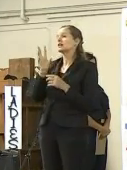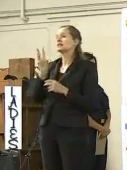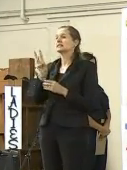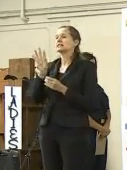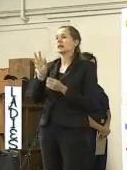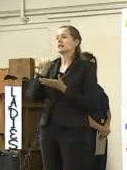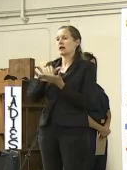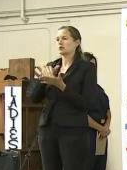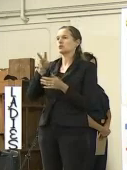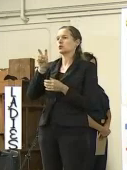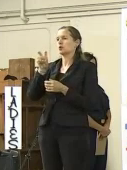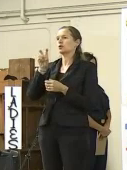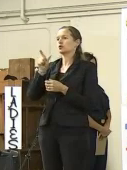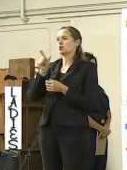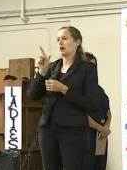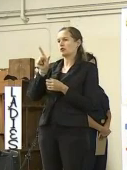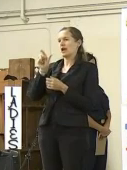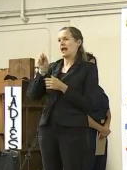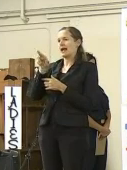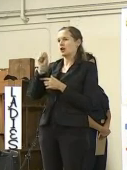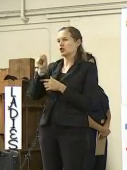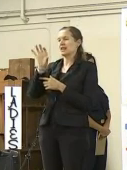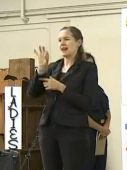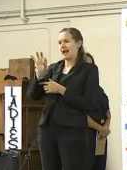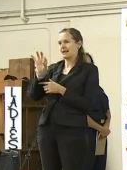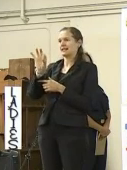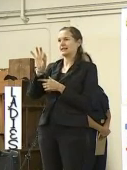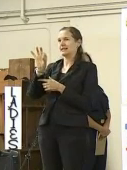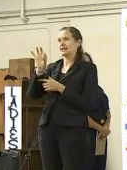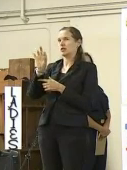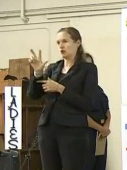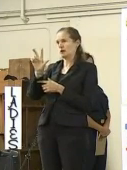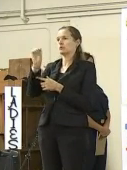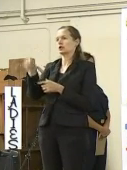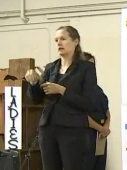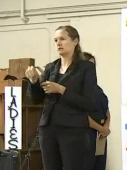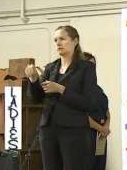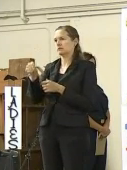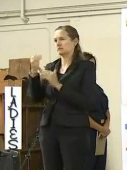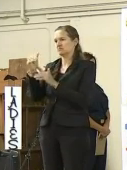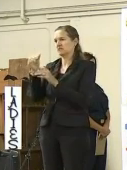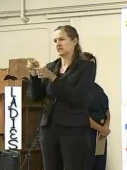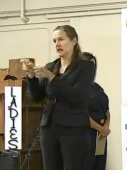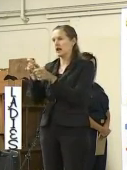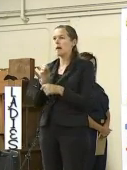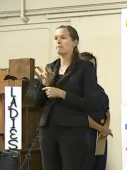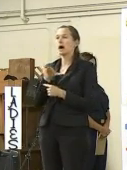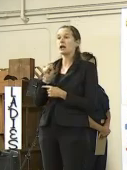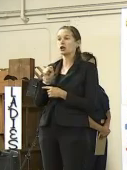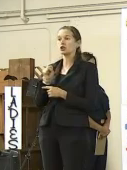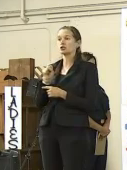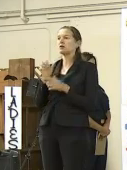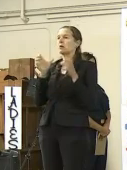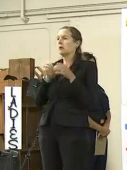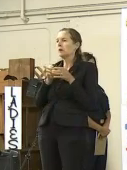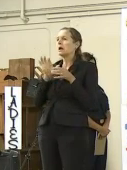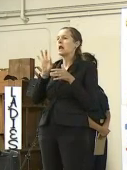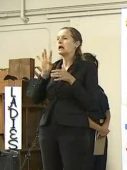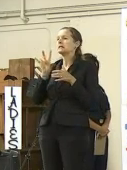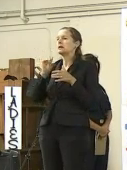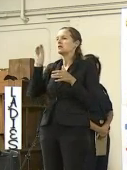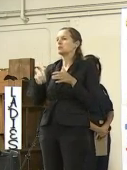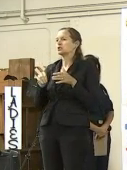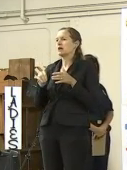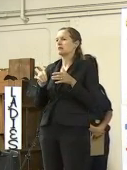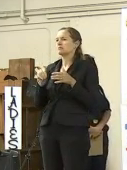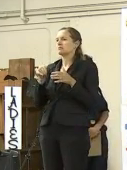54,923 acres at 19% contained, and the Myers Fires is still at 2,360 acres and 97% containment.